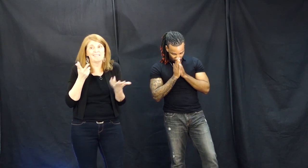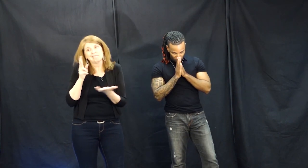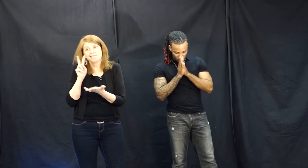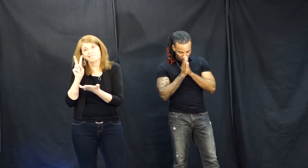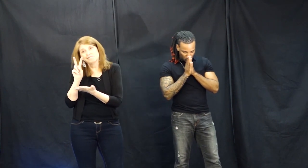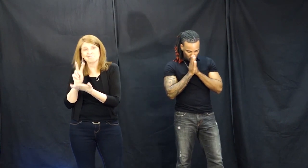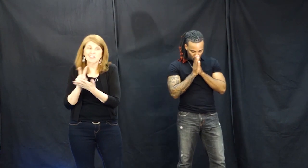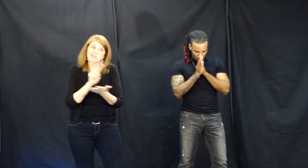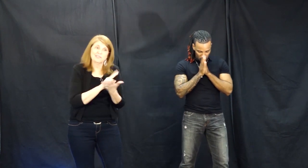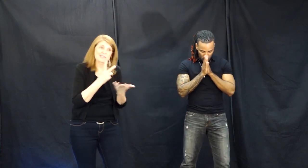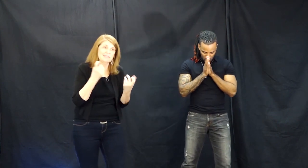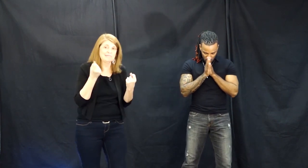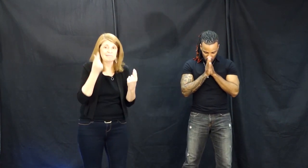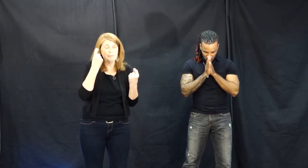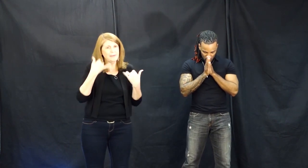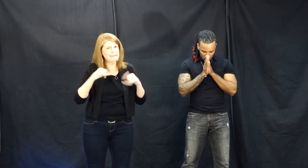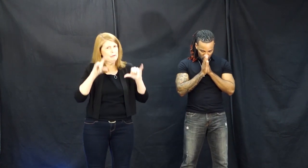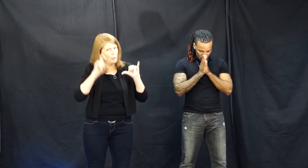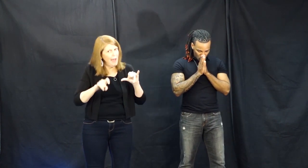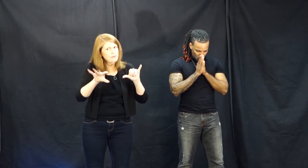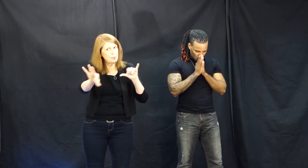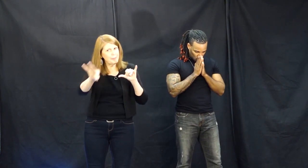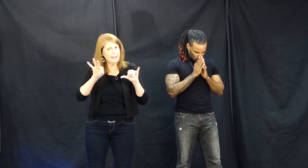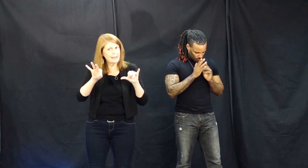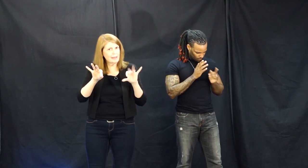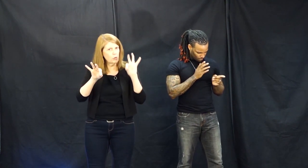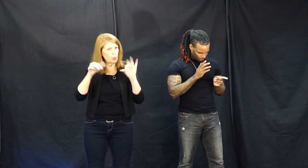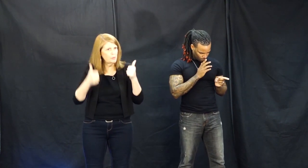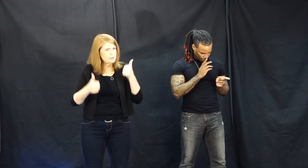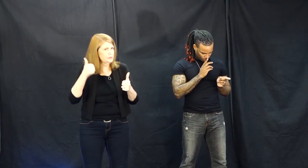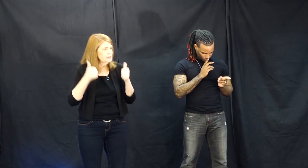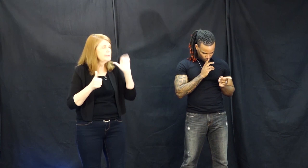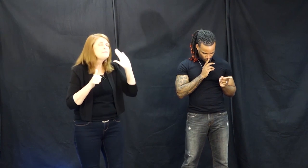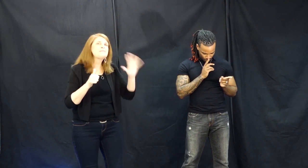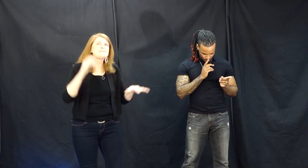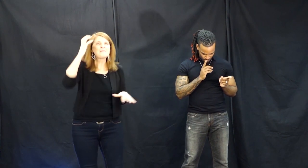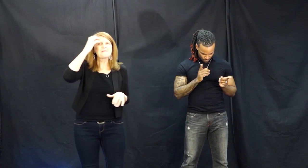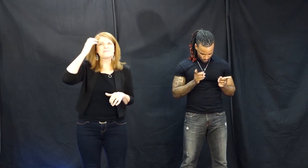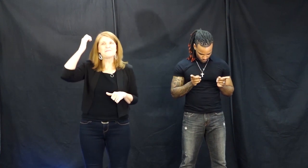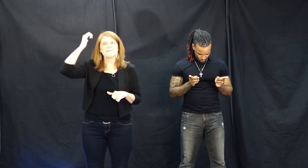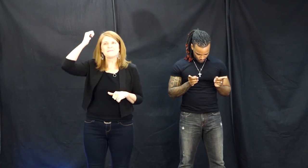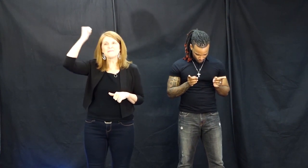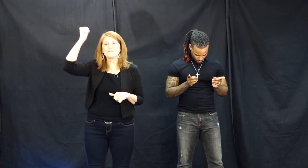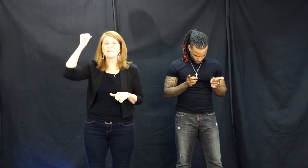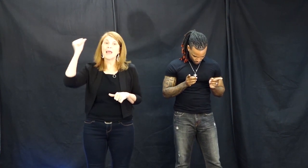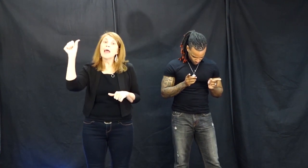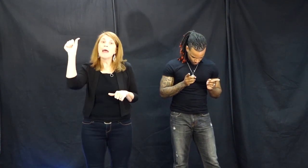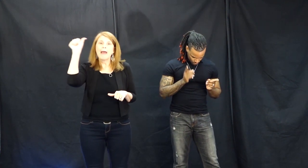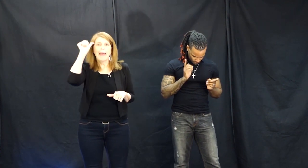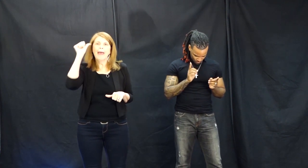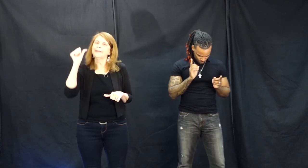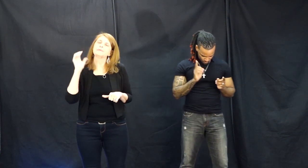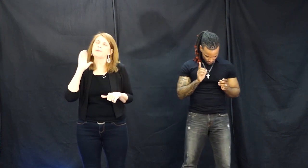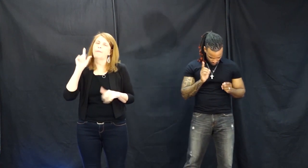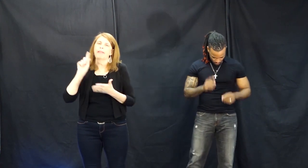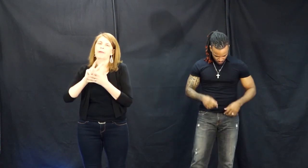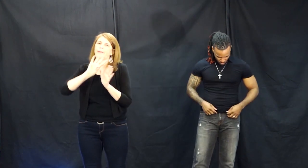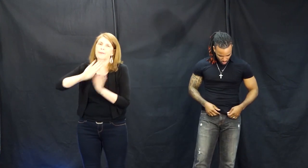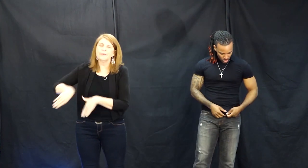Burr, but if you had to choose, dear Mr. Hamilton, John Adams doesn't stand a chance, so who are you